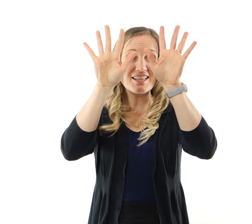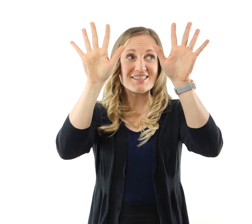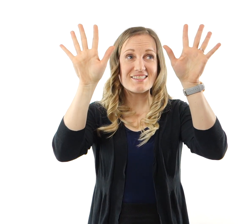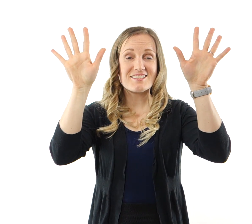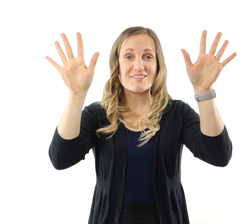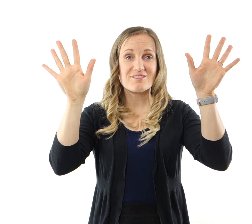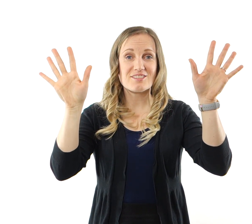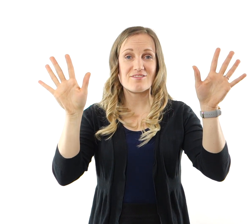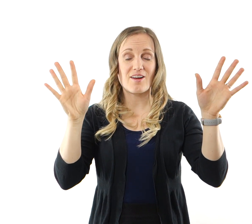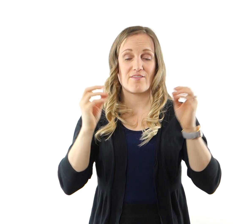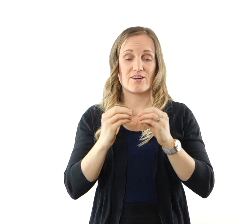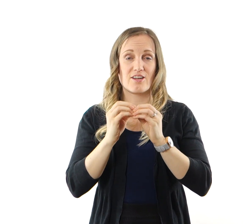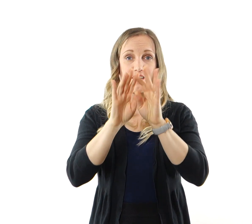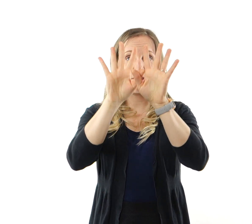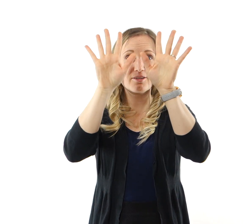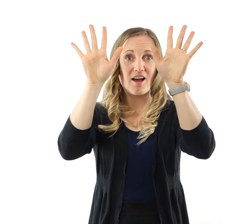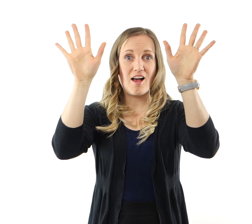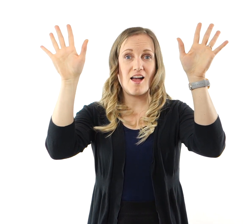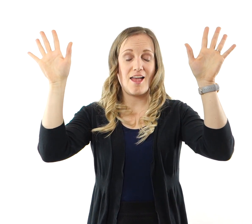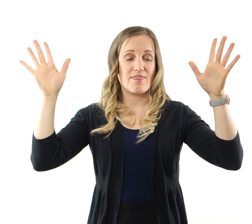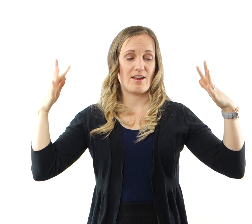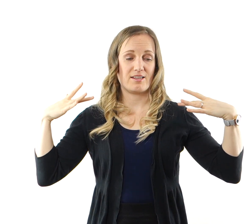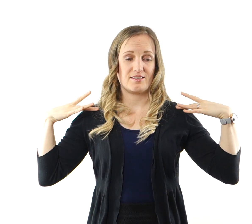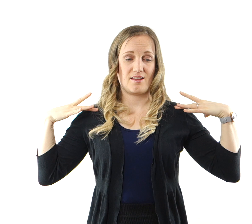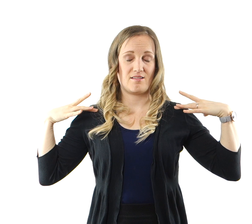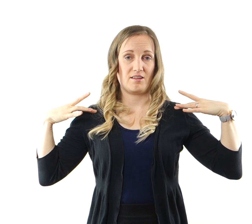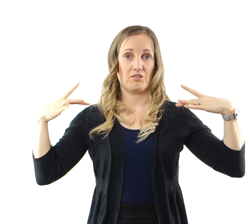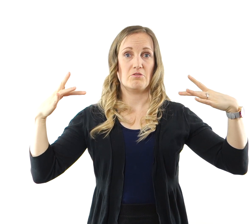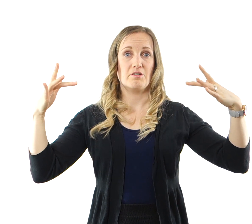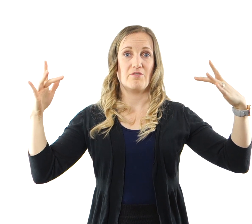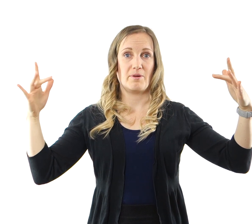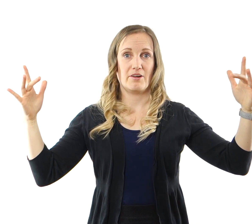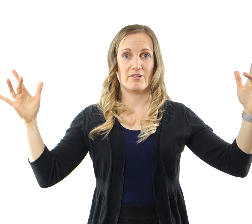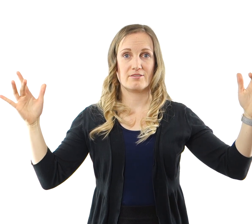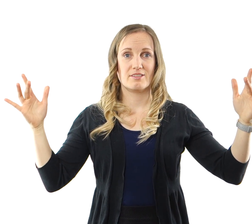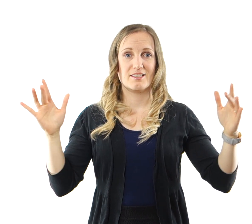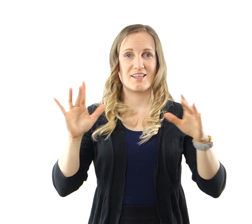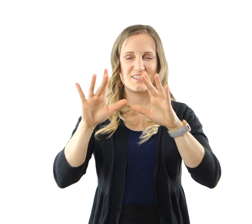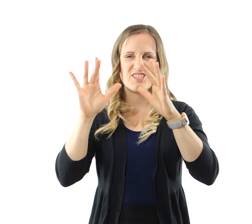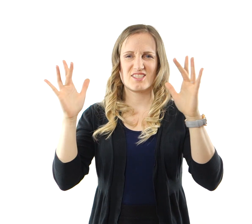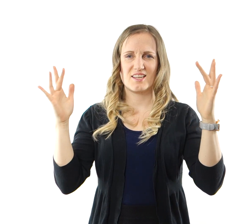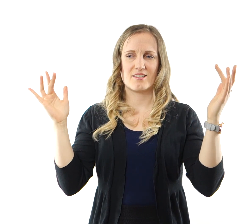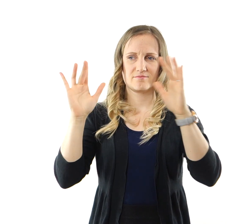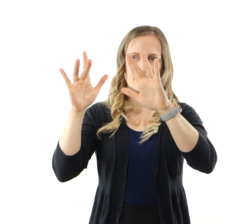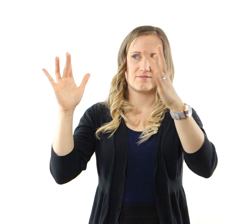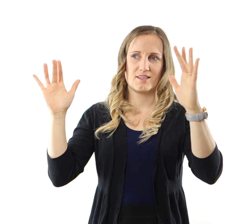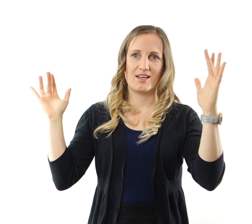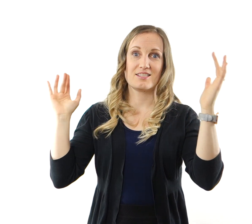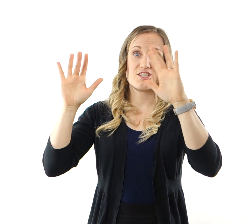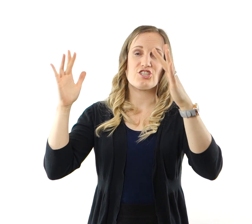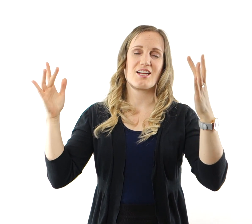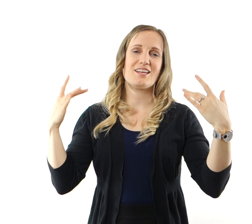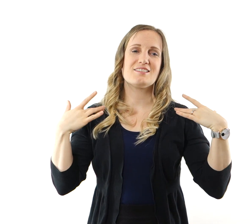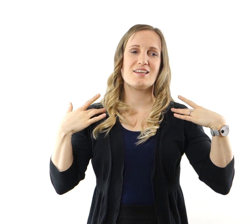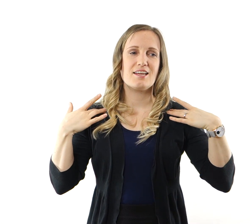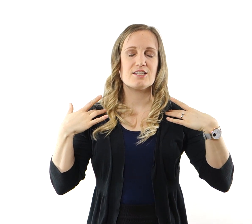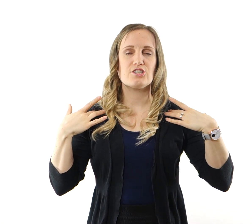light, which I've already taught you, and then I sign like glory from here. And it's just like, it's the shine. It's to show